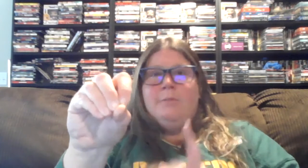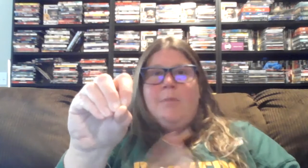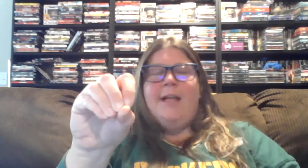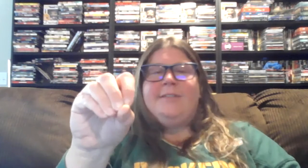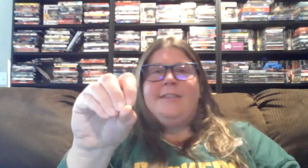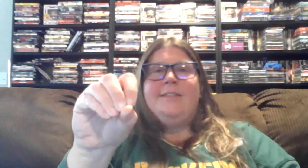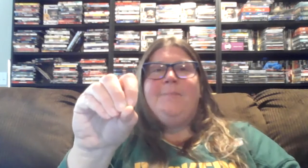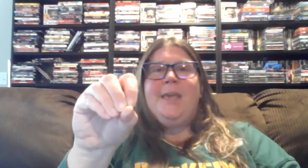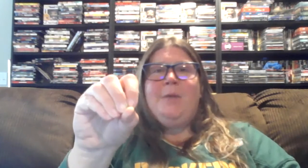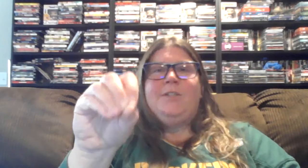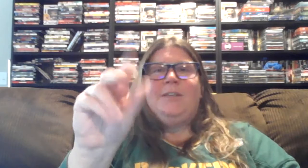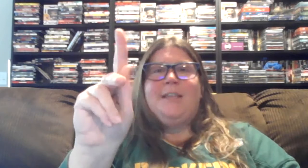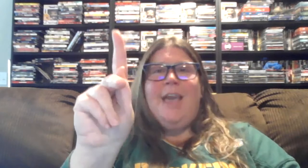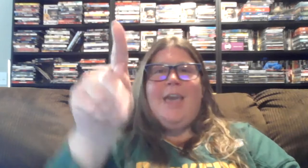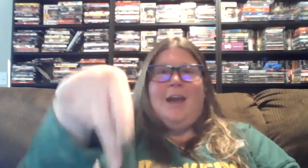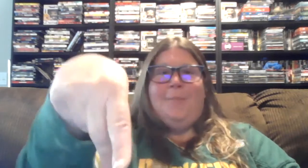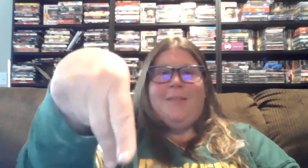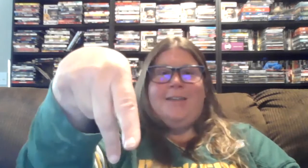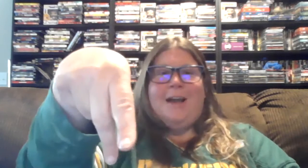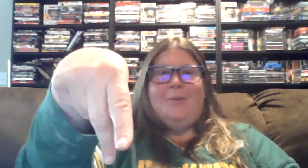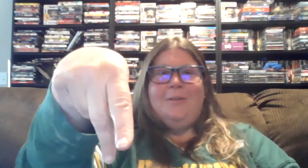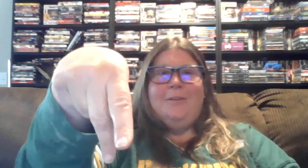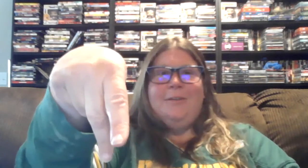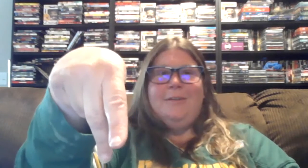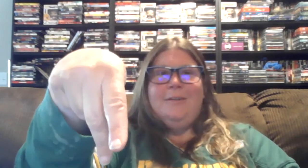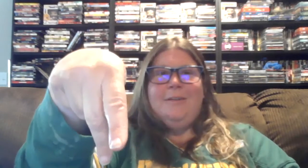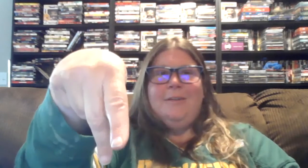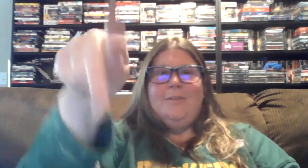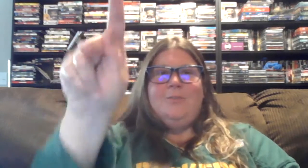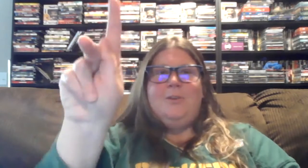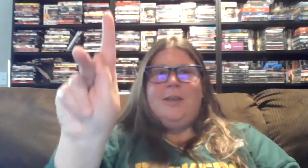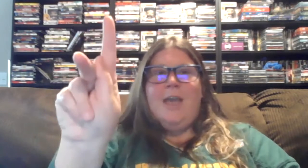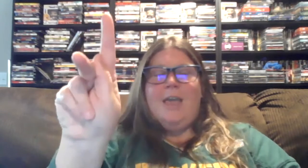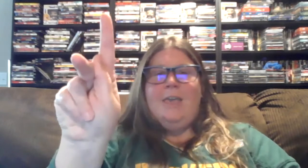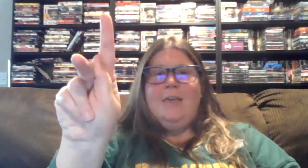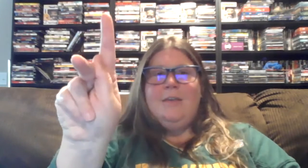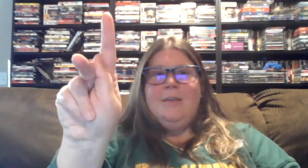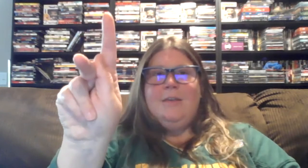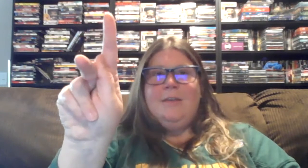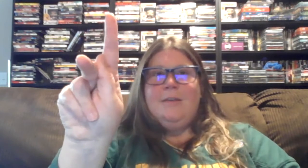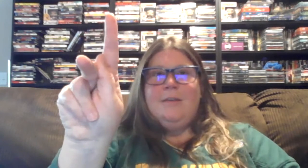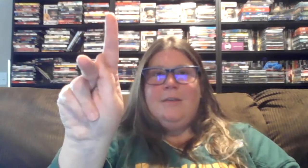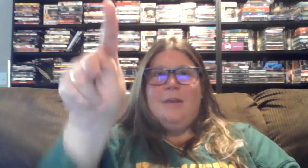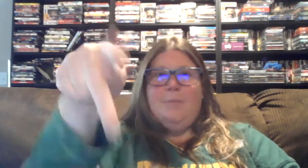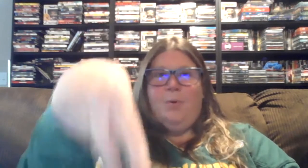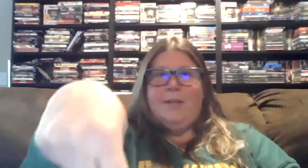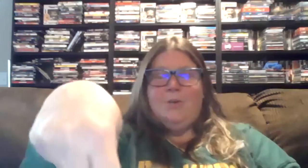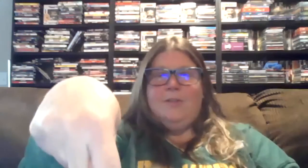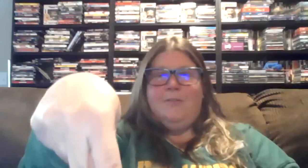Remember this is the P, which is the K upside down. So do your K. and point it towards the